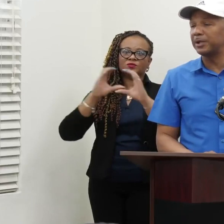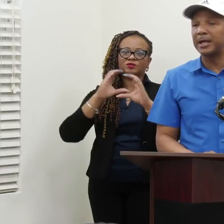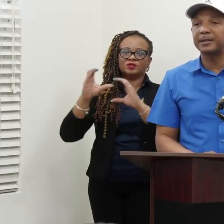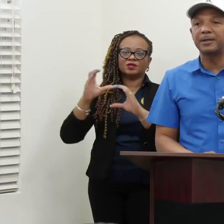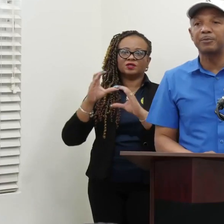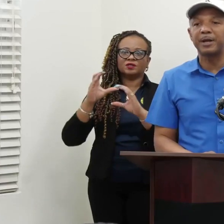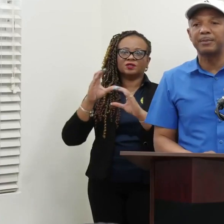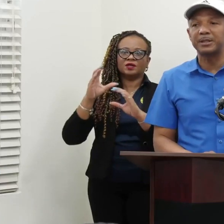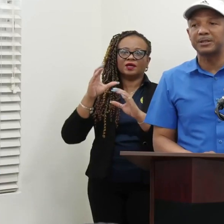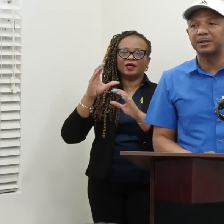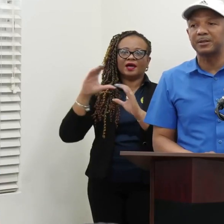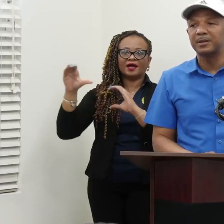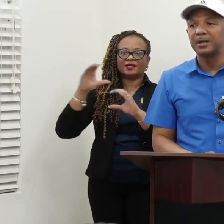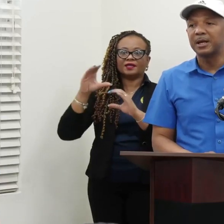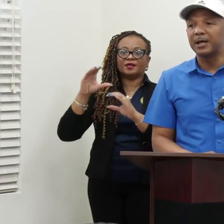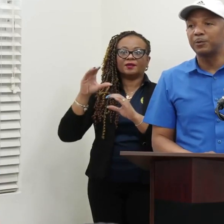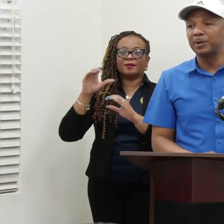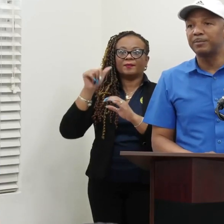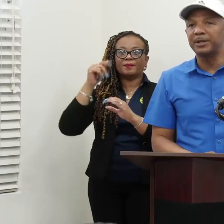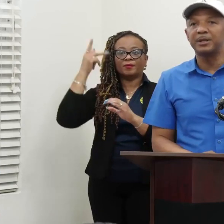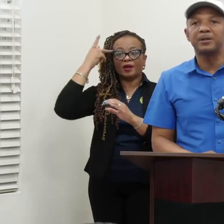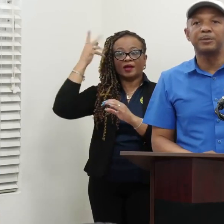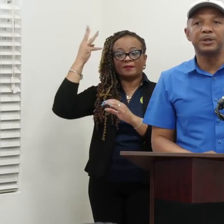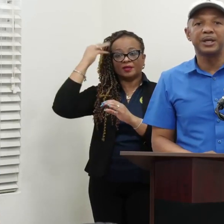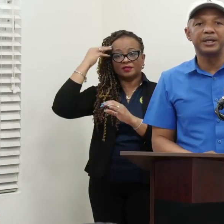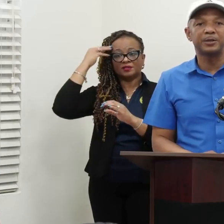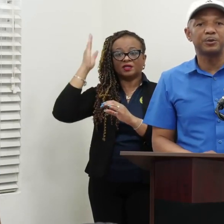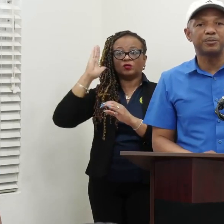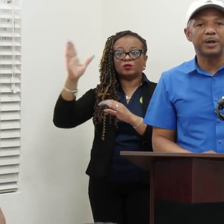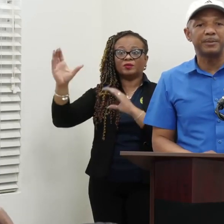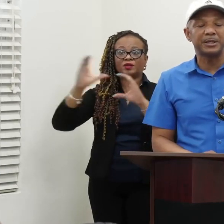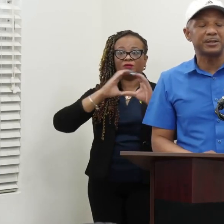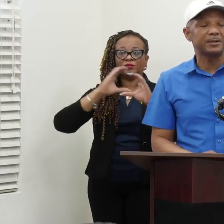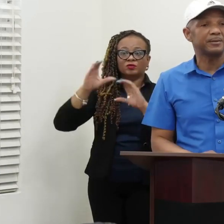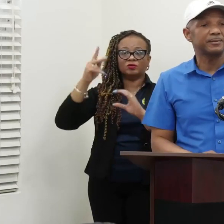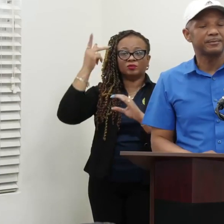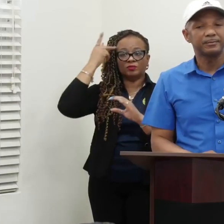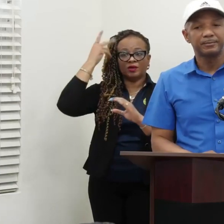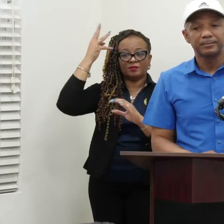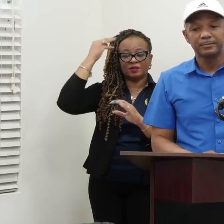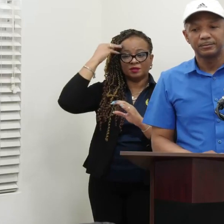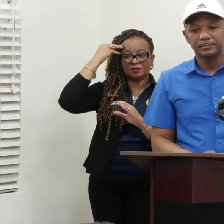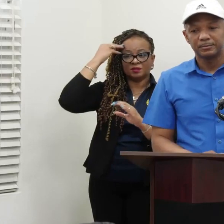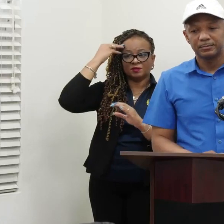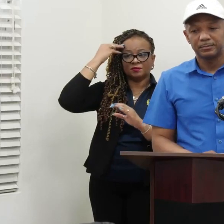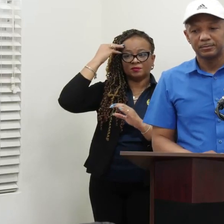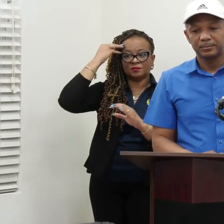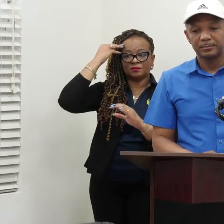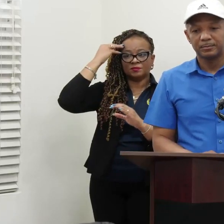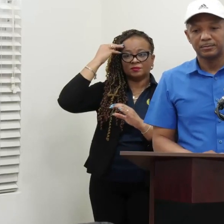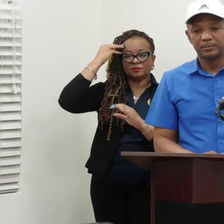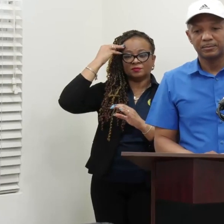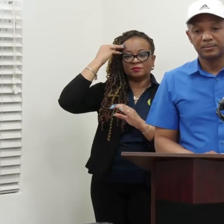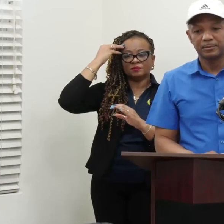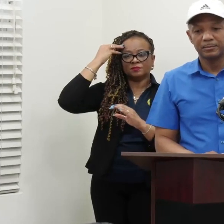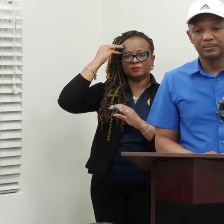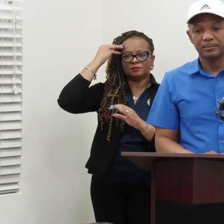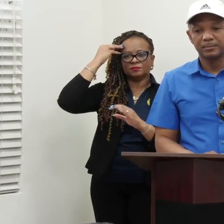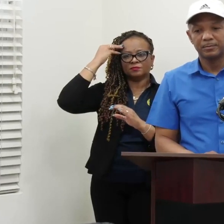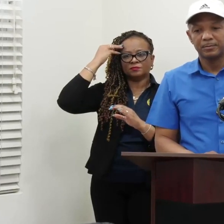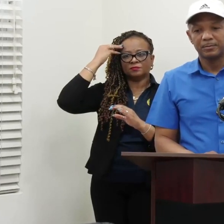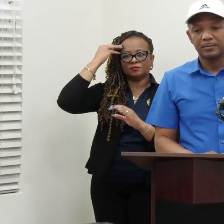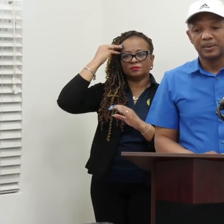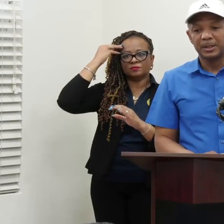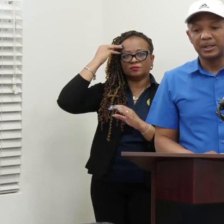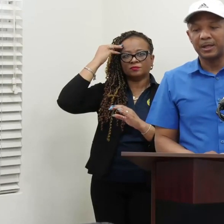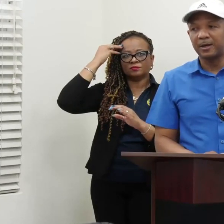communicated to the Acting Prime Minister and will be communicated to the Prime Minister. You have the Prime Minister avec Acting Prime